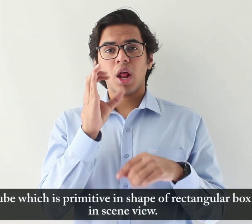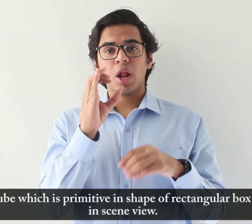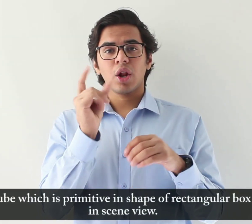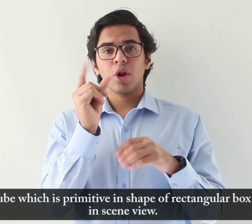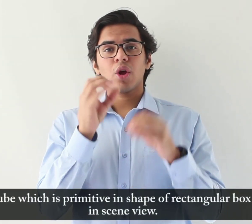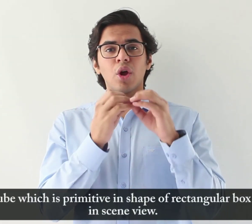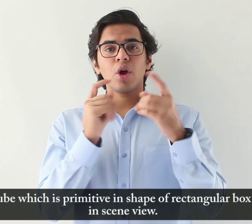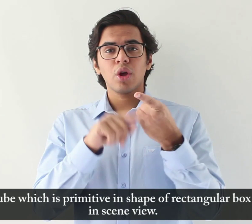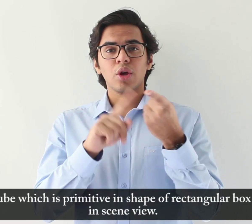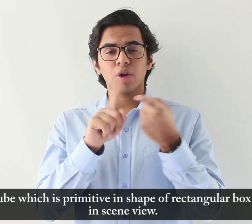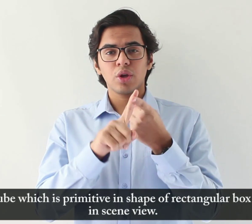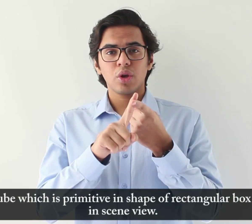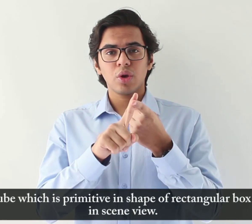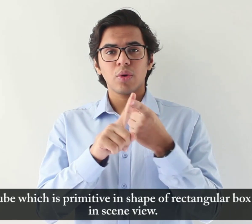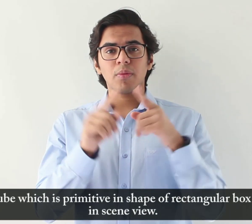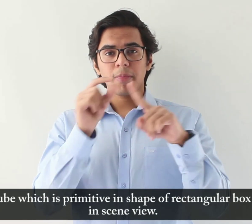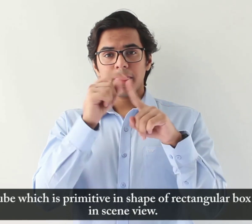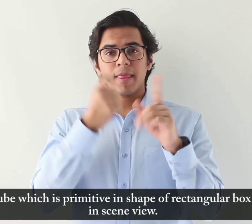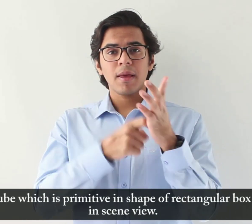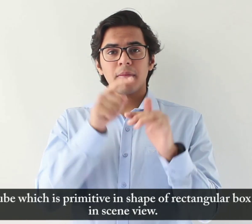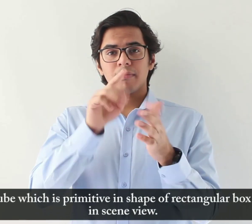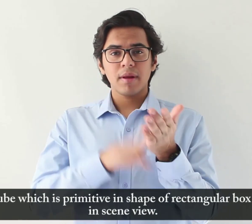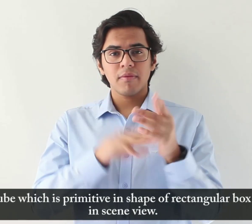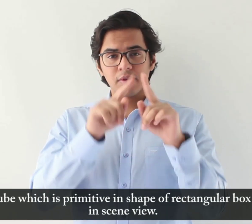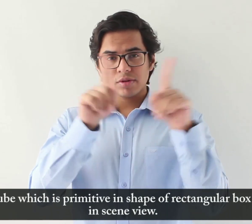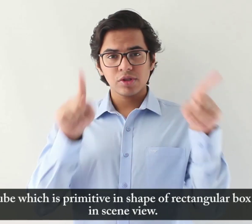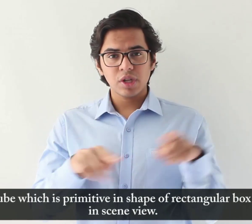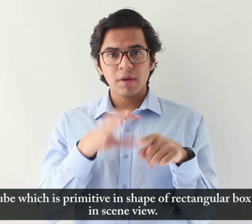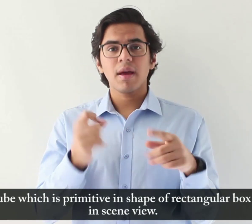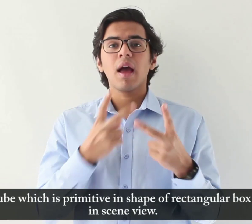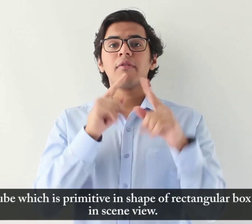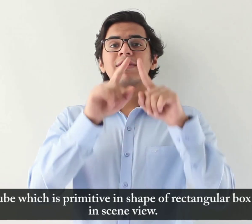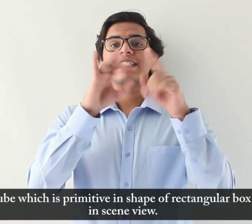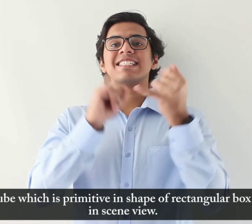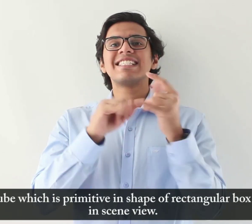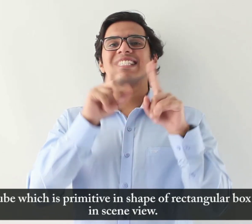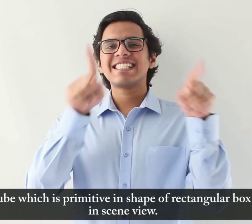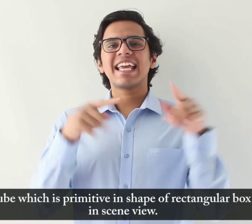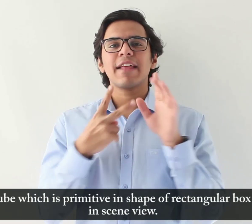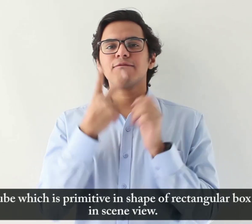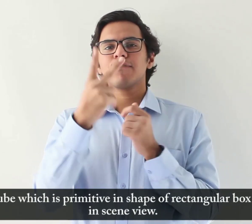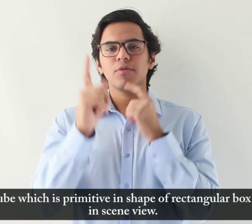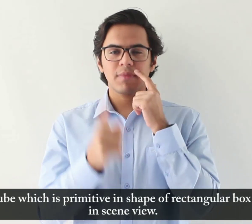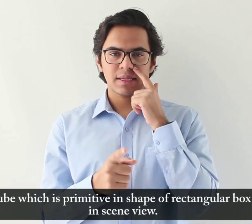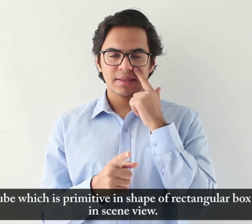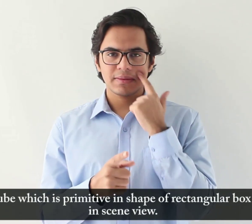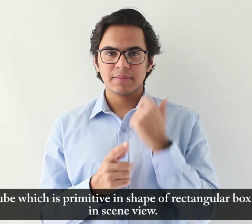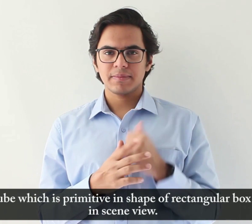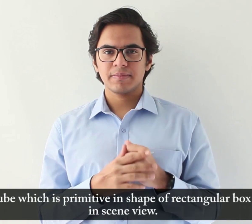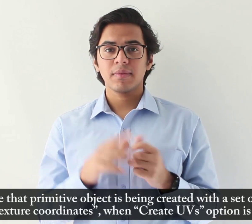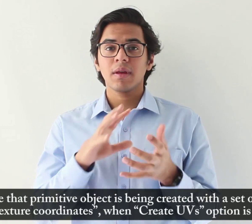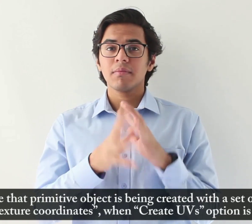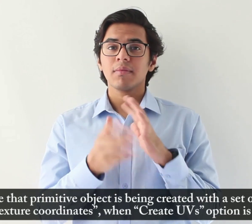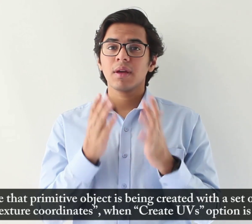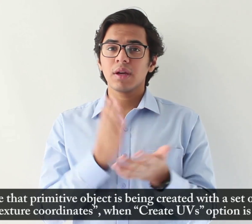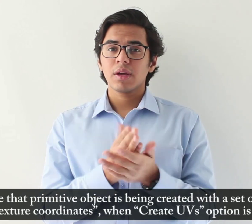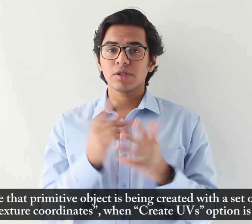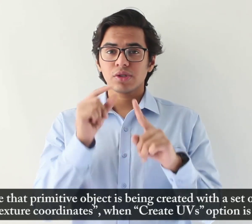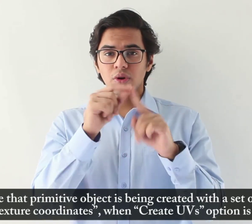Now a cube which is primitive in shape of a rectangular box appears in scene view. Make sure